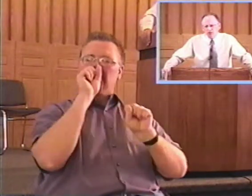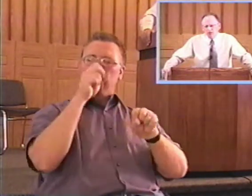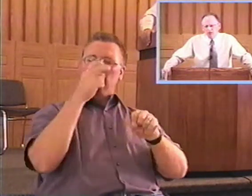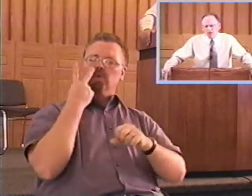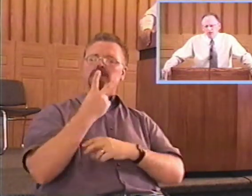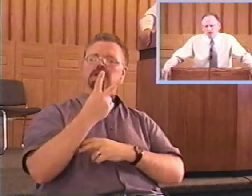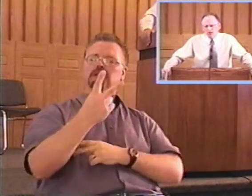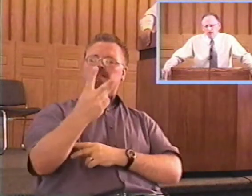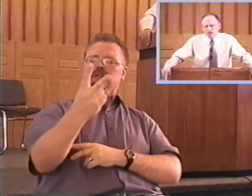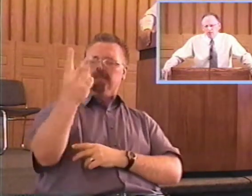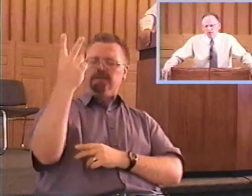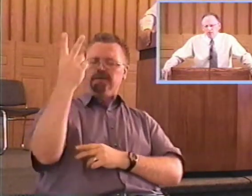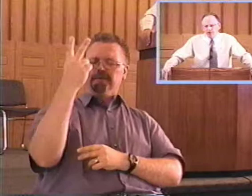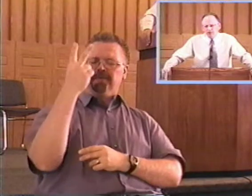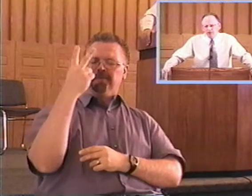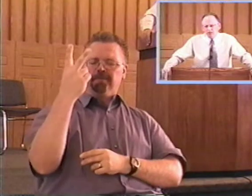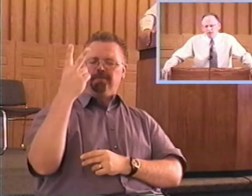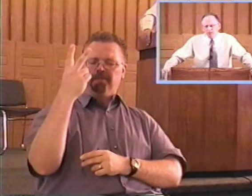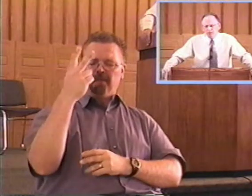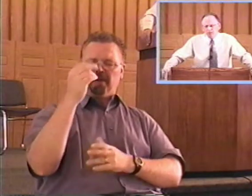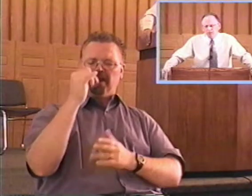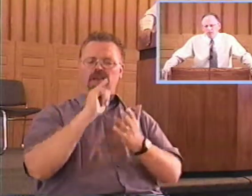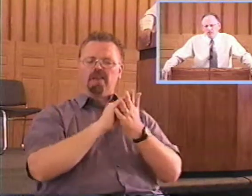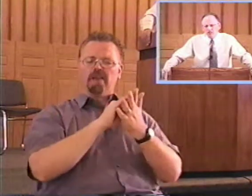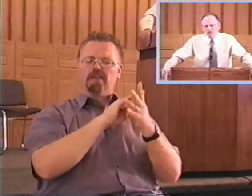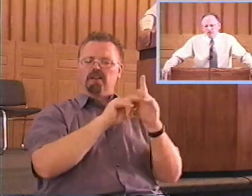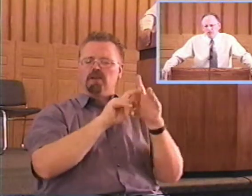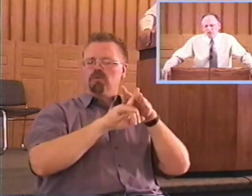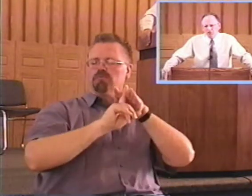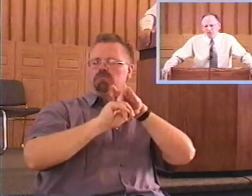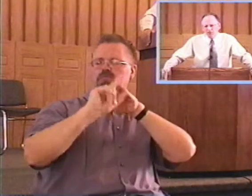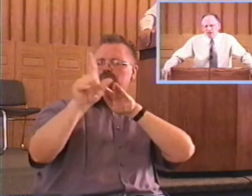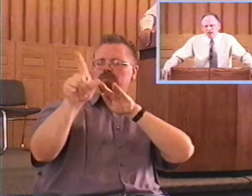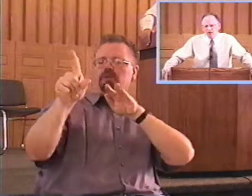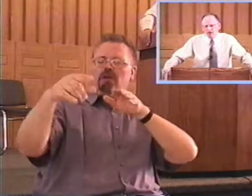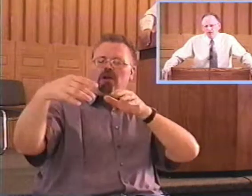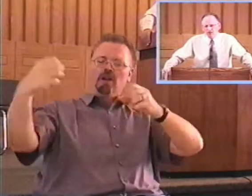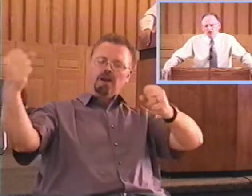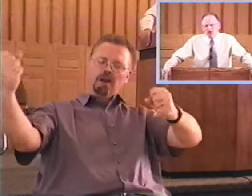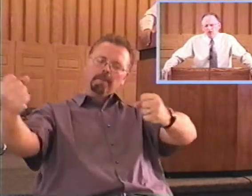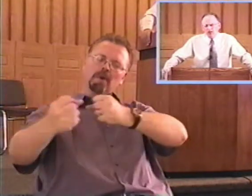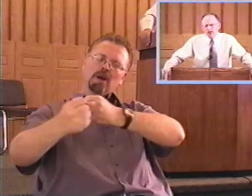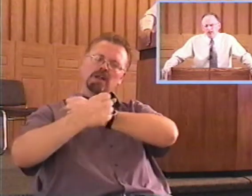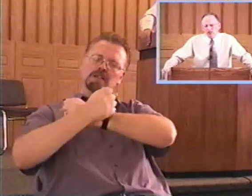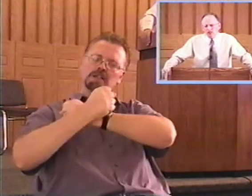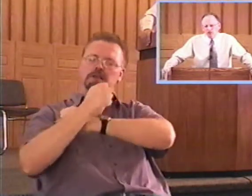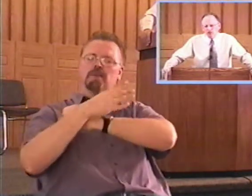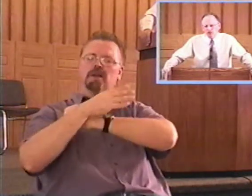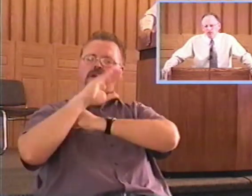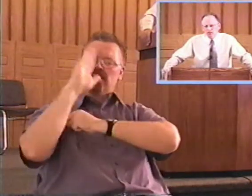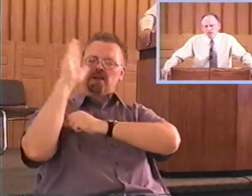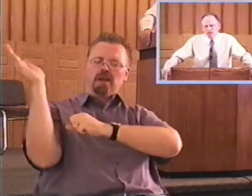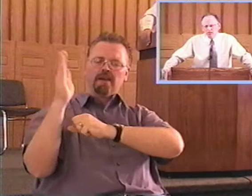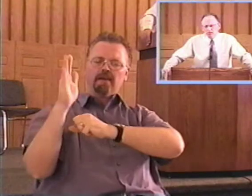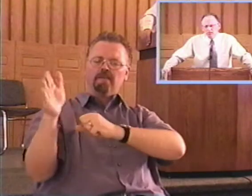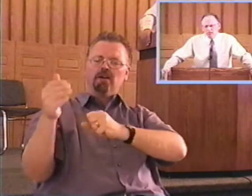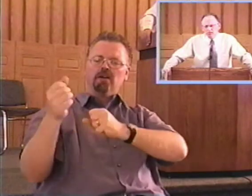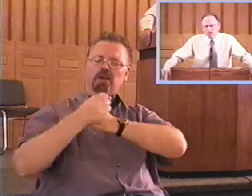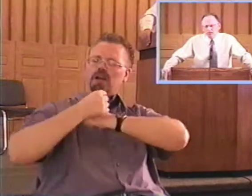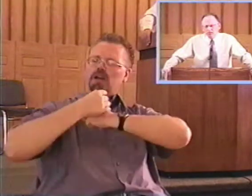behold. And that they will flee to him and embrace him by faith and never let go.